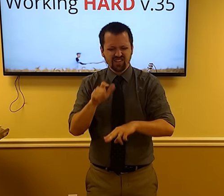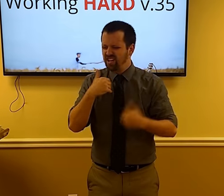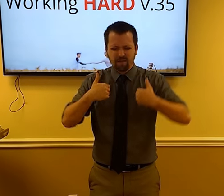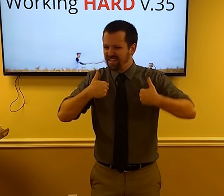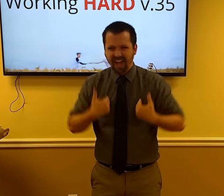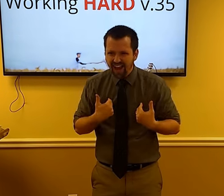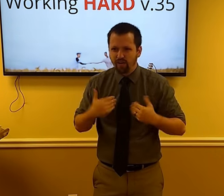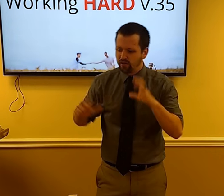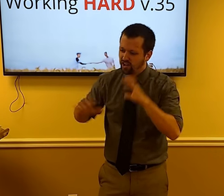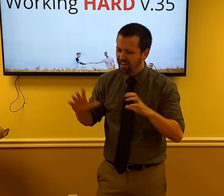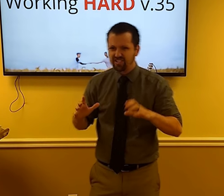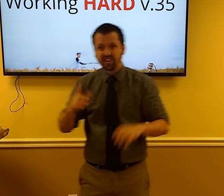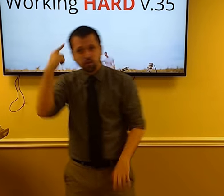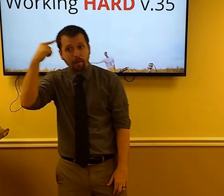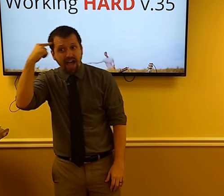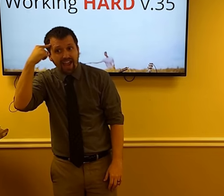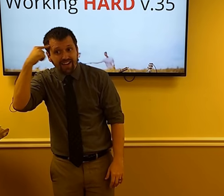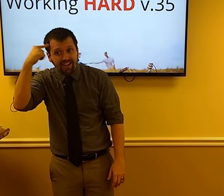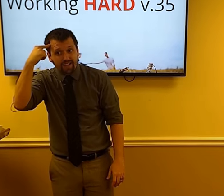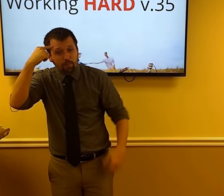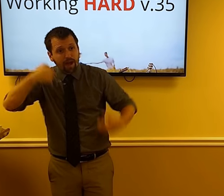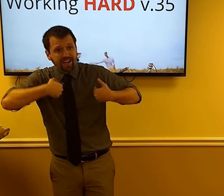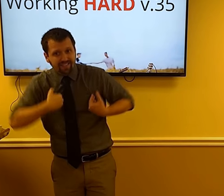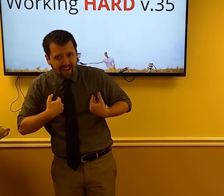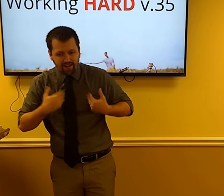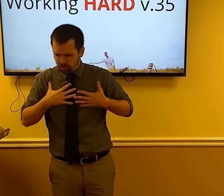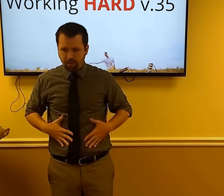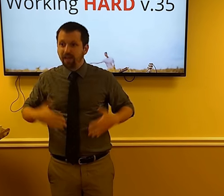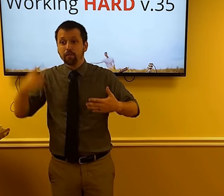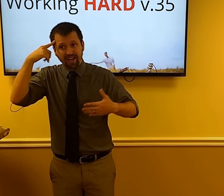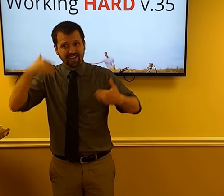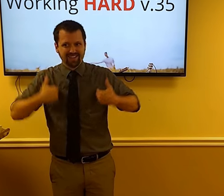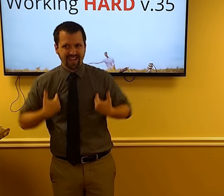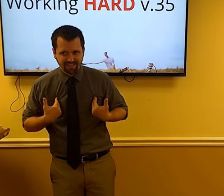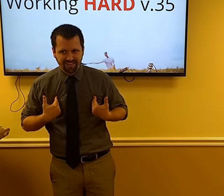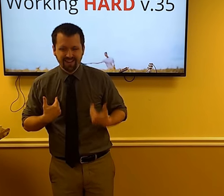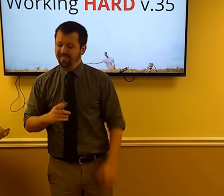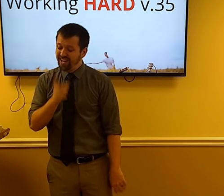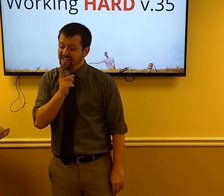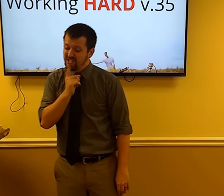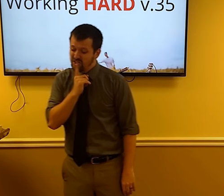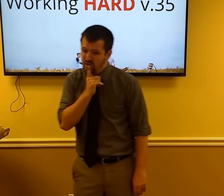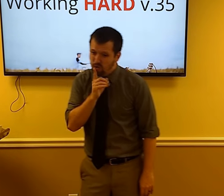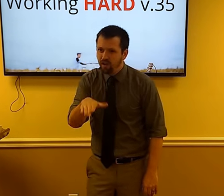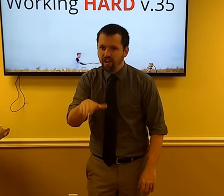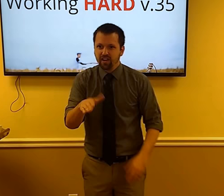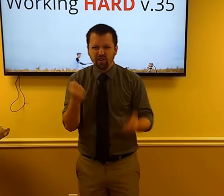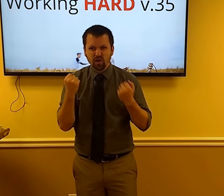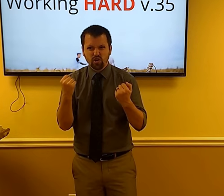should not be tired. We were talking, it's like, it's your mind. Yeah. Your mind is tired. Not your body. Your mind is tired. Mm-hmm. It's true. Even